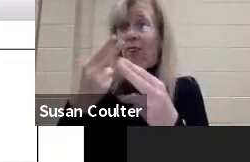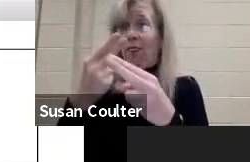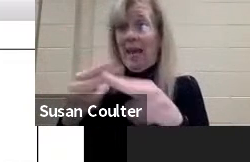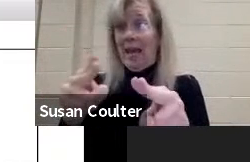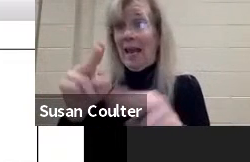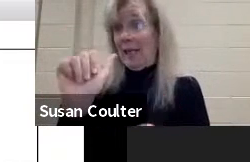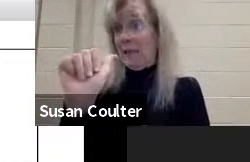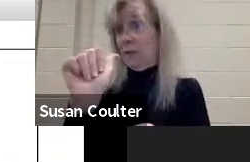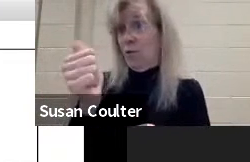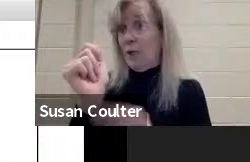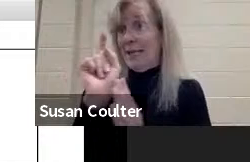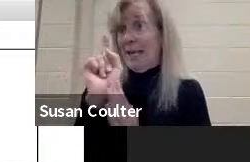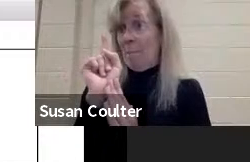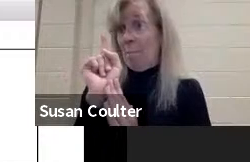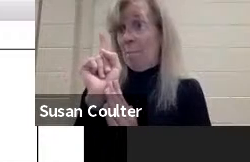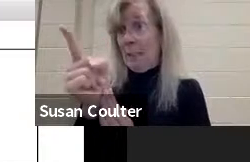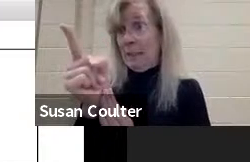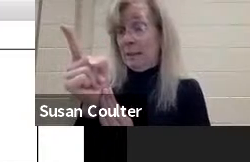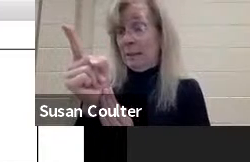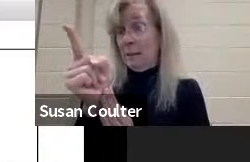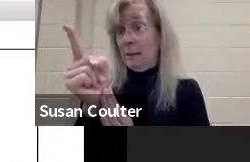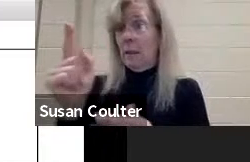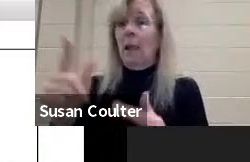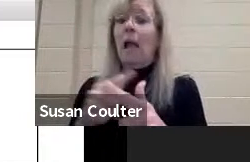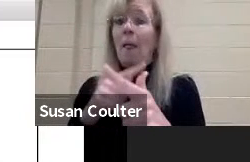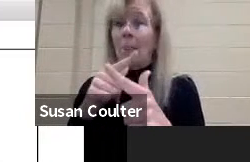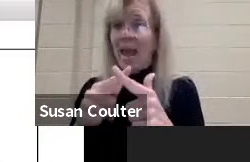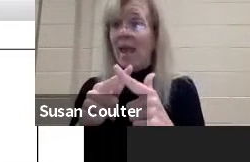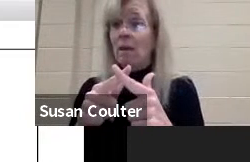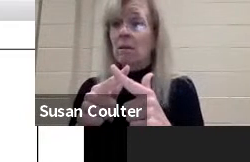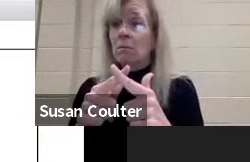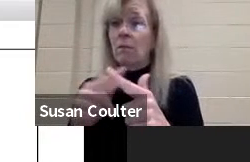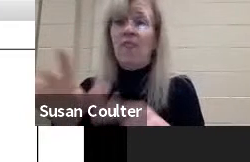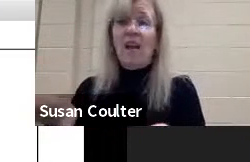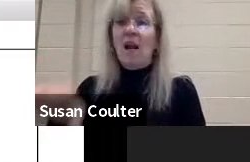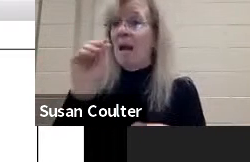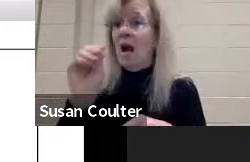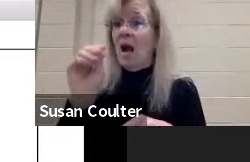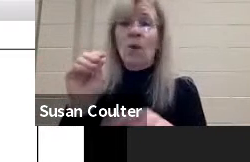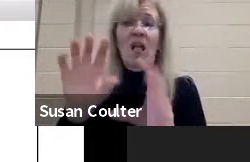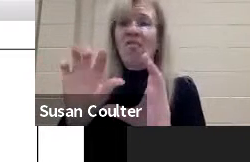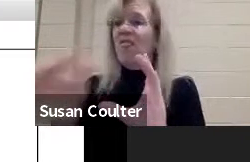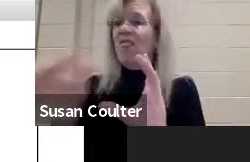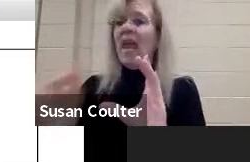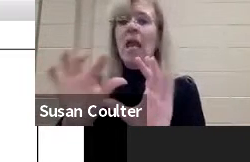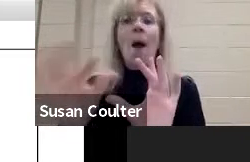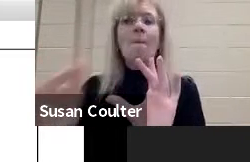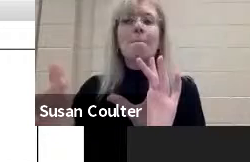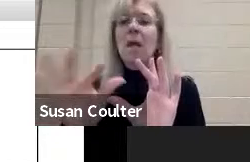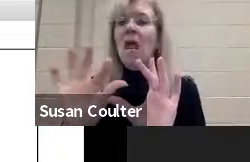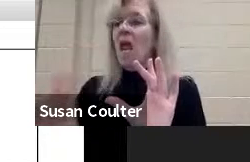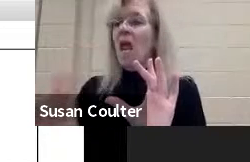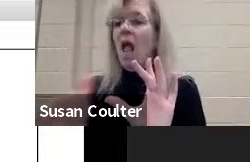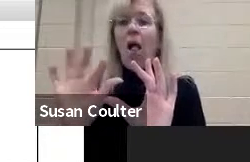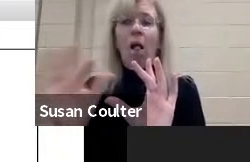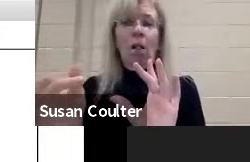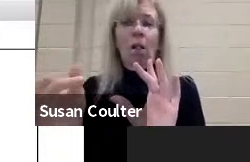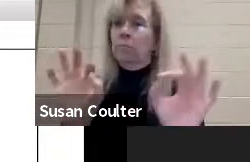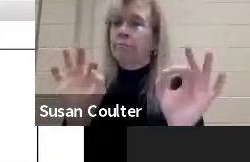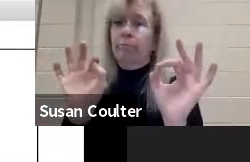cook the eggs for 10 minutes and they come out, they